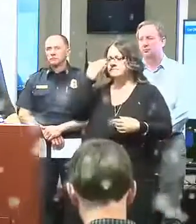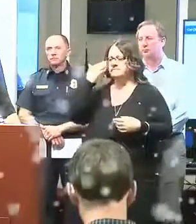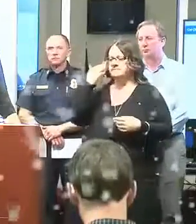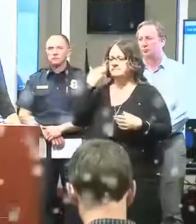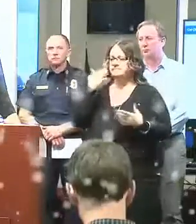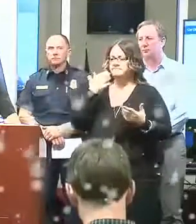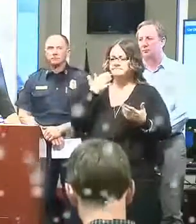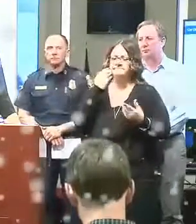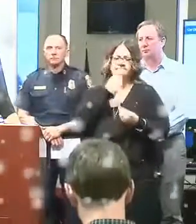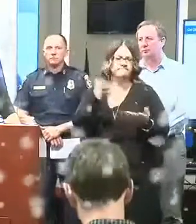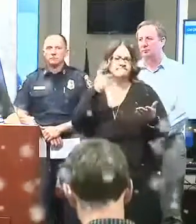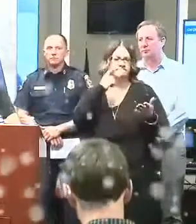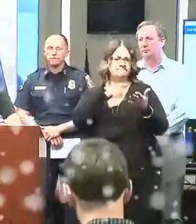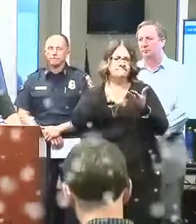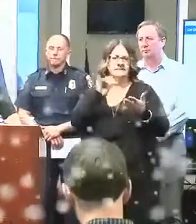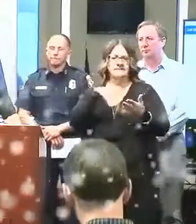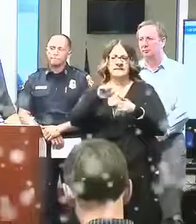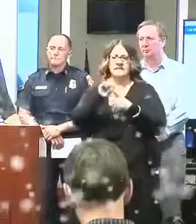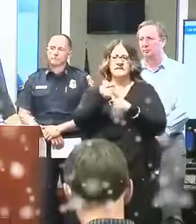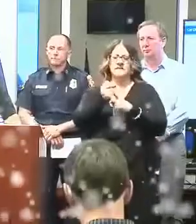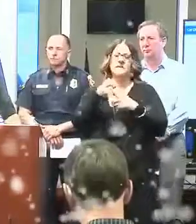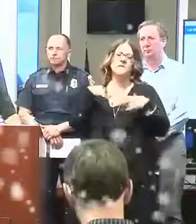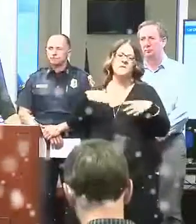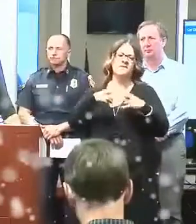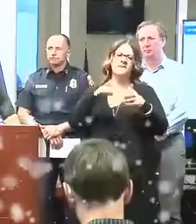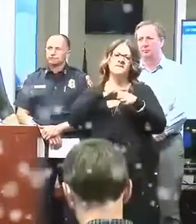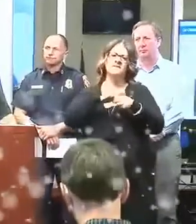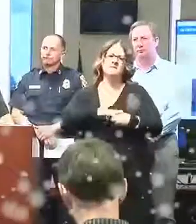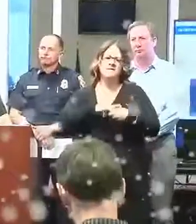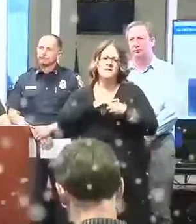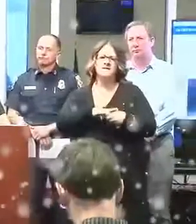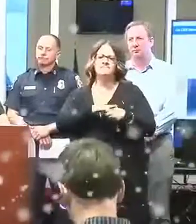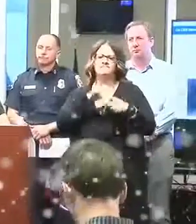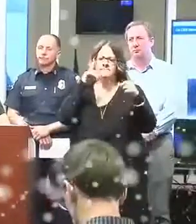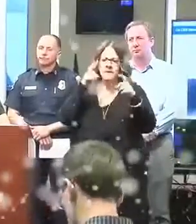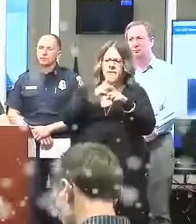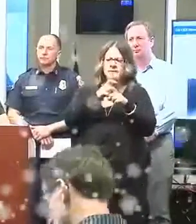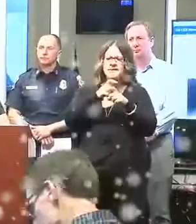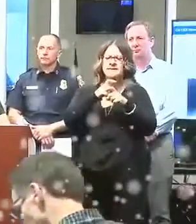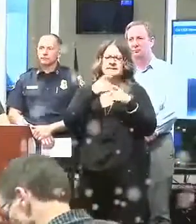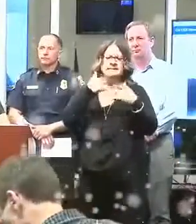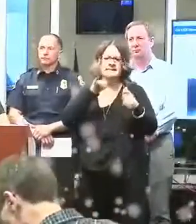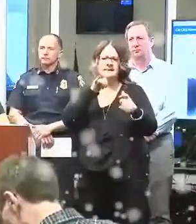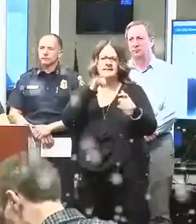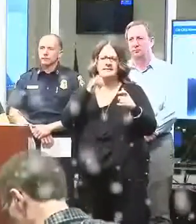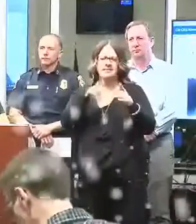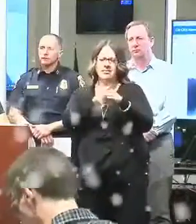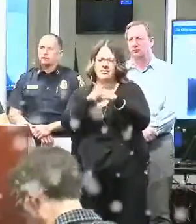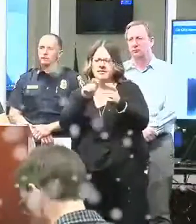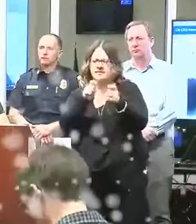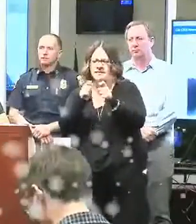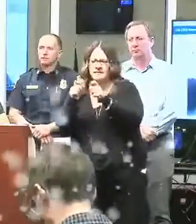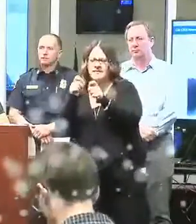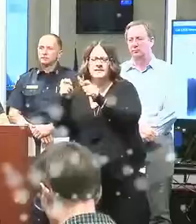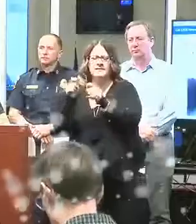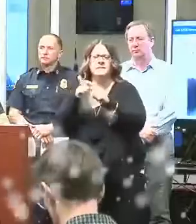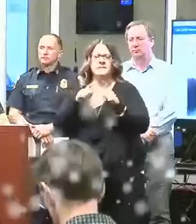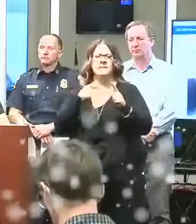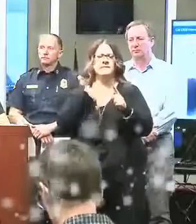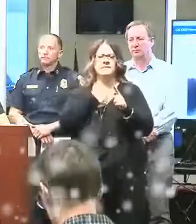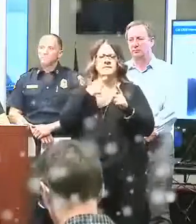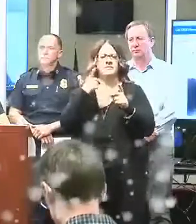acknowledge that the situation has been stressful. It's complex and rapidly changing, and so we are doing everything